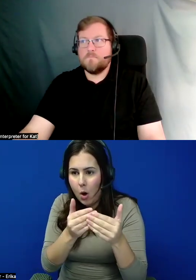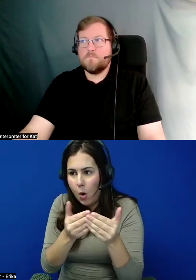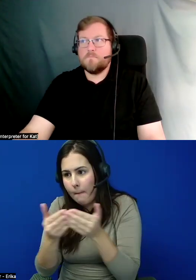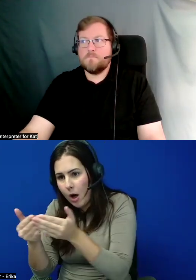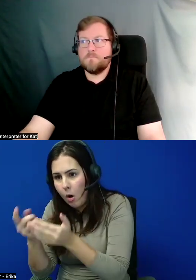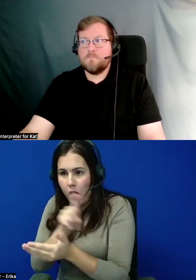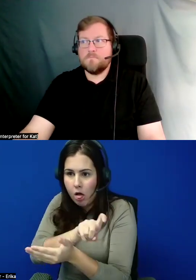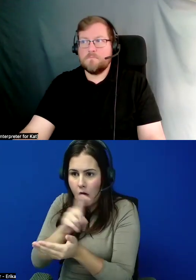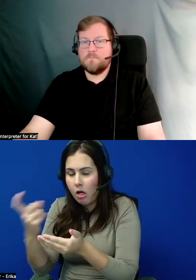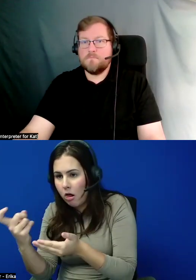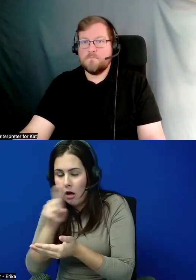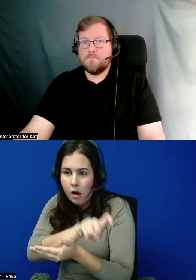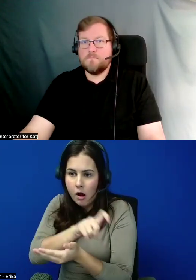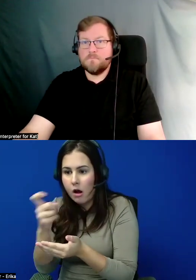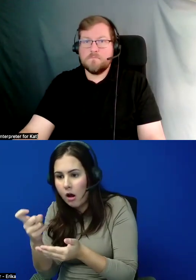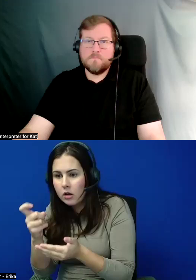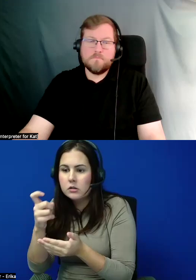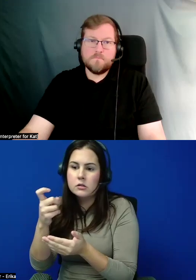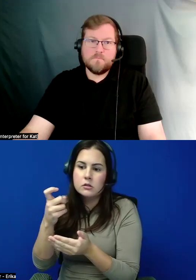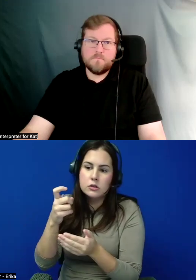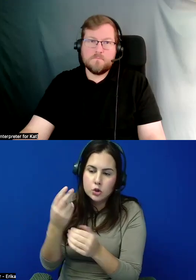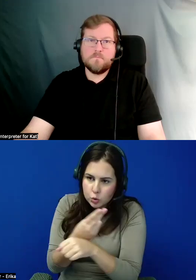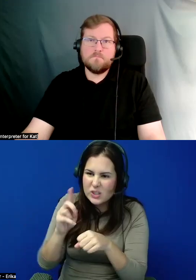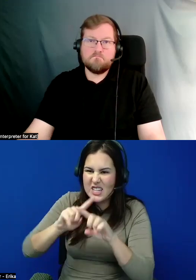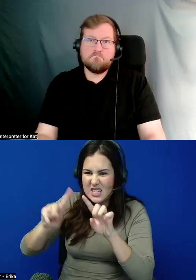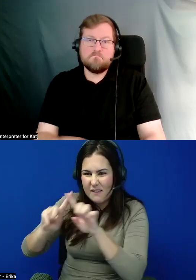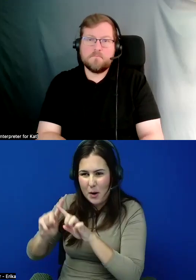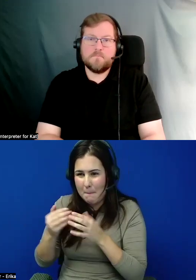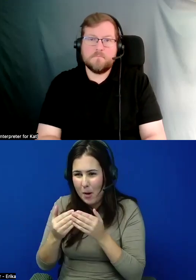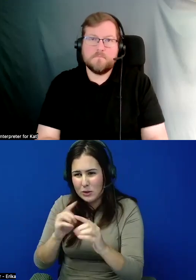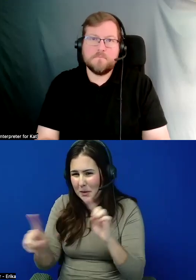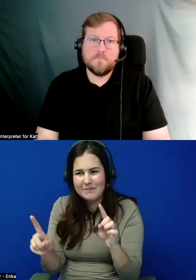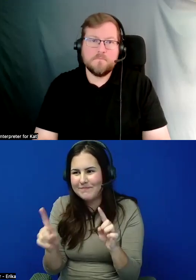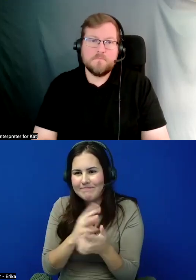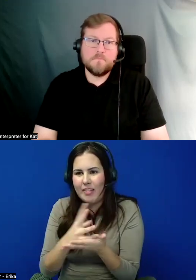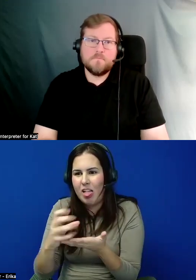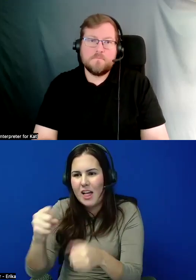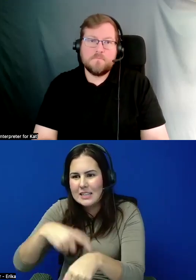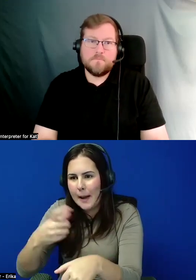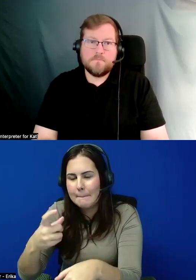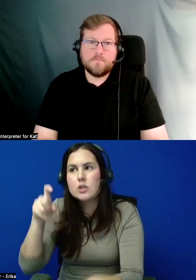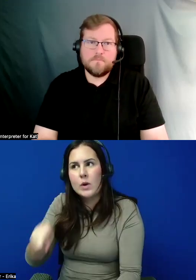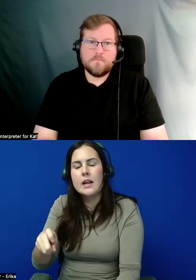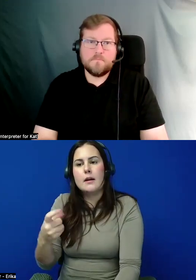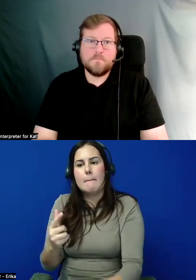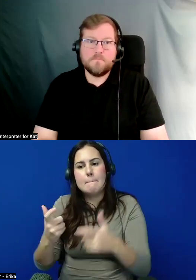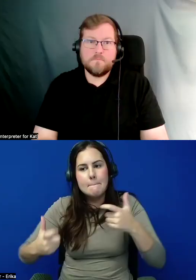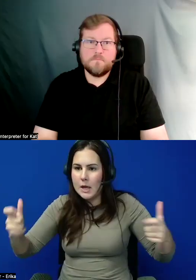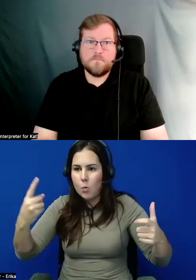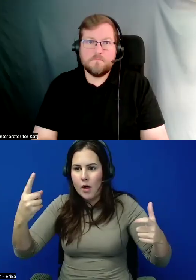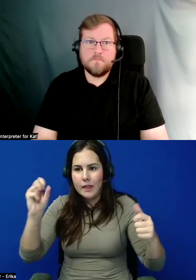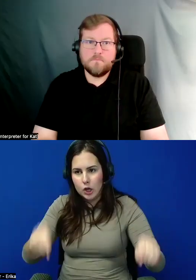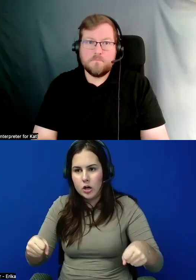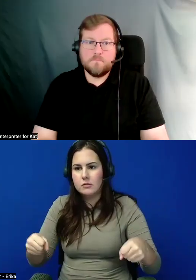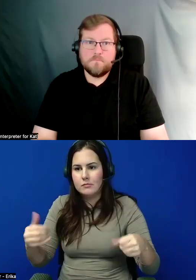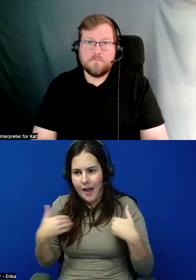like get in the little boat, go over to the other boat, change your costume, come back, and we just don't have the time for that. So we needed one that was big enough for both.